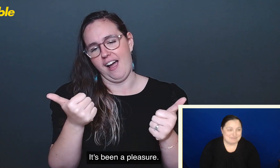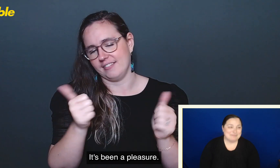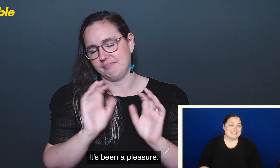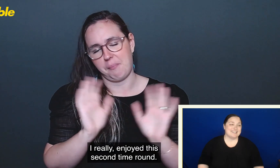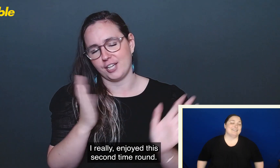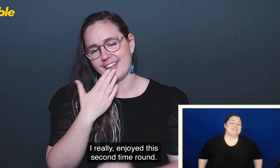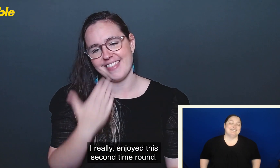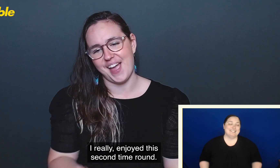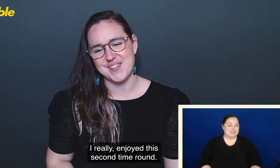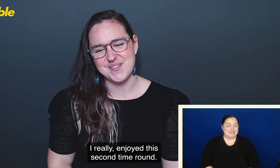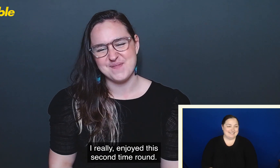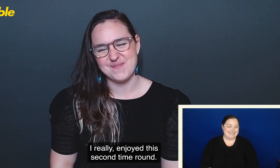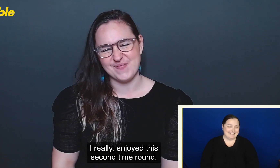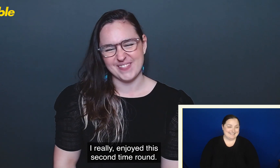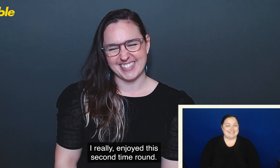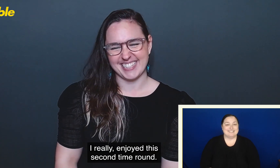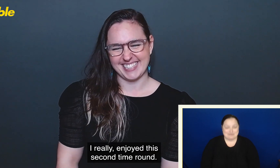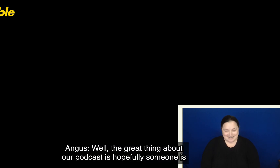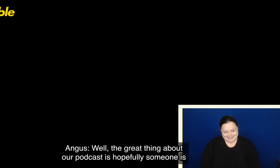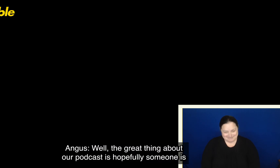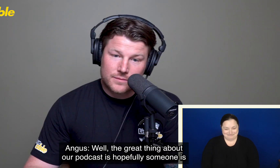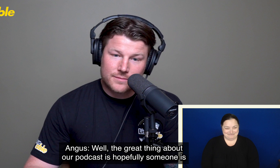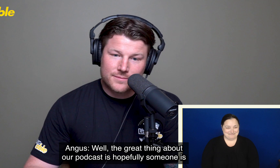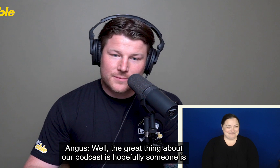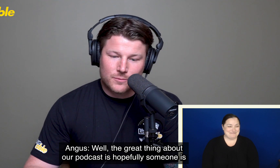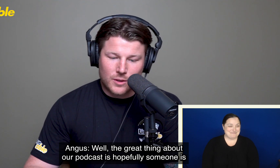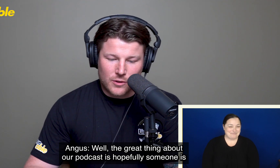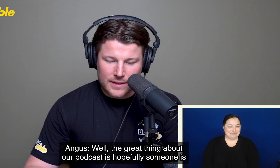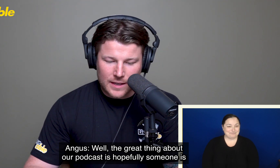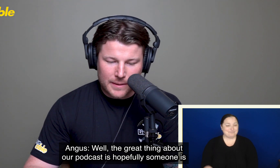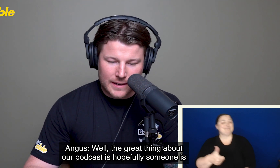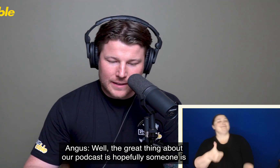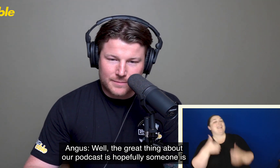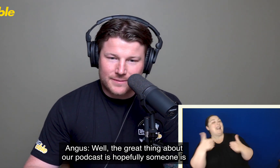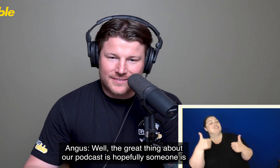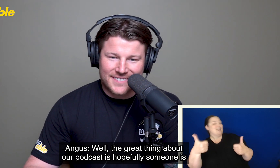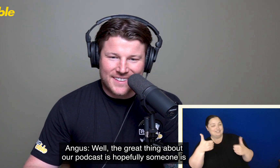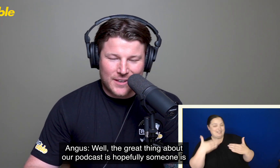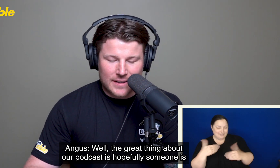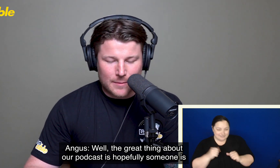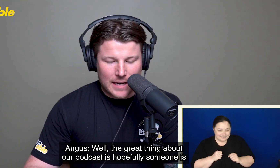It's been a pleasure. I really, really enjoyed this second time round. Well, the great thing about our